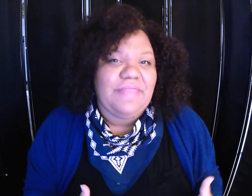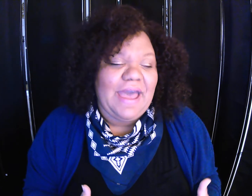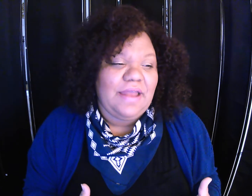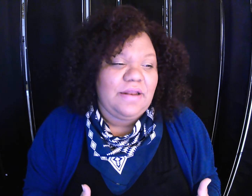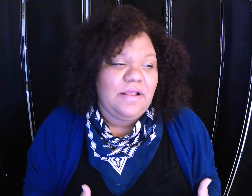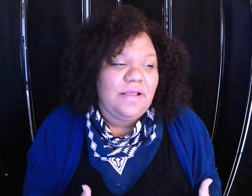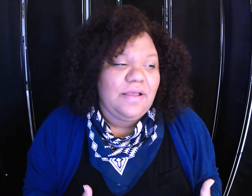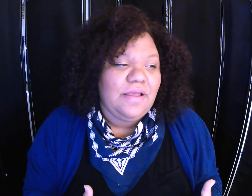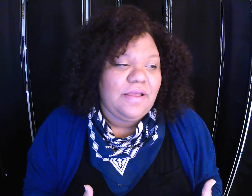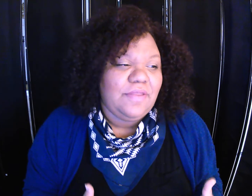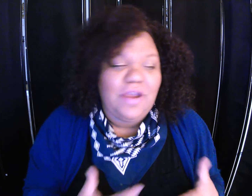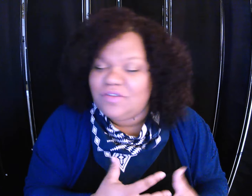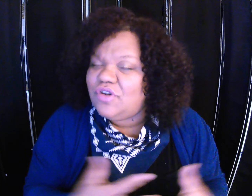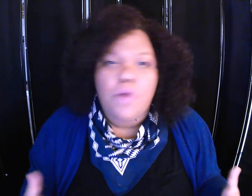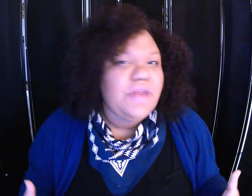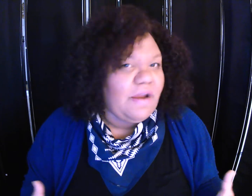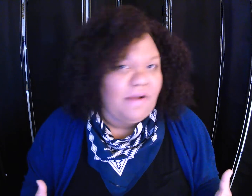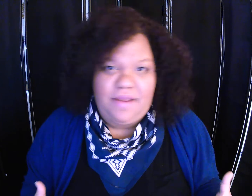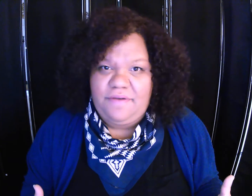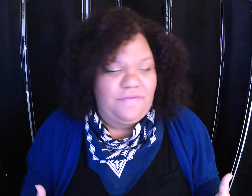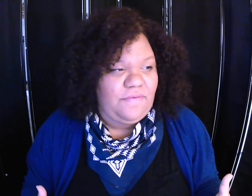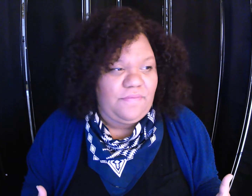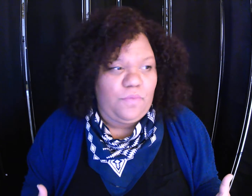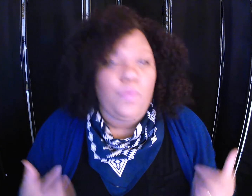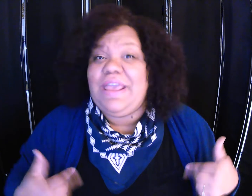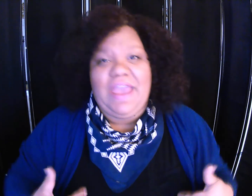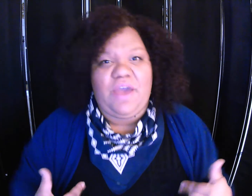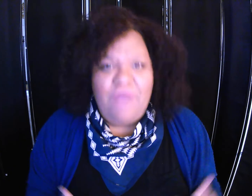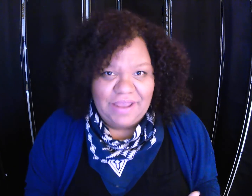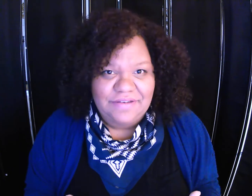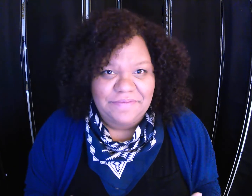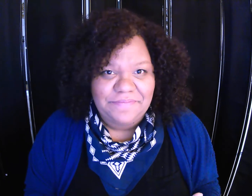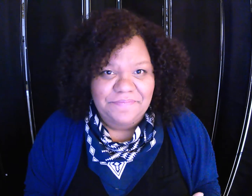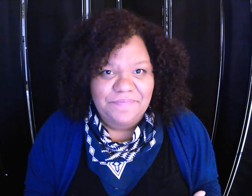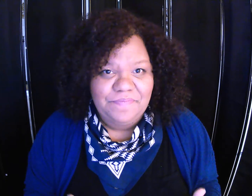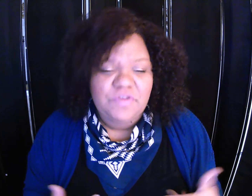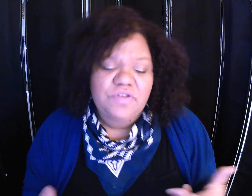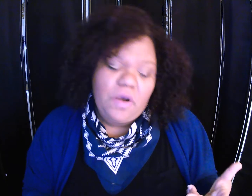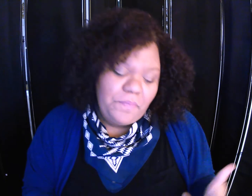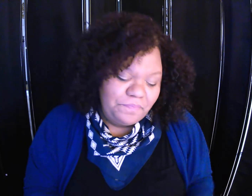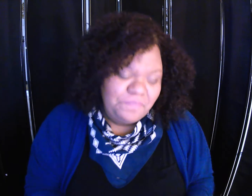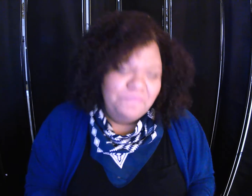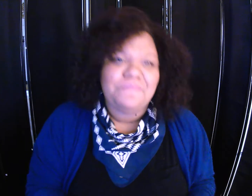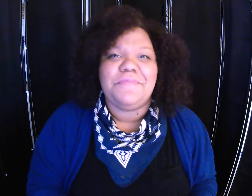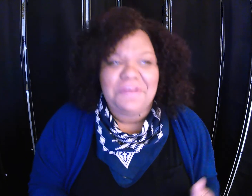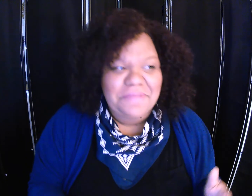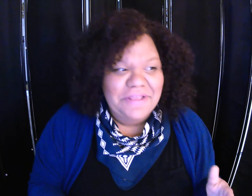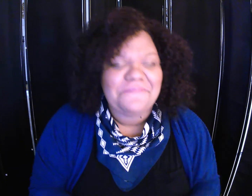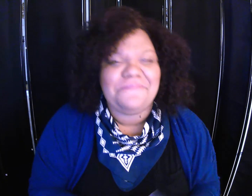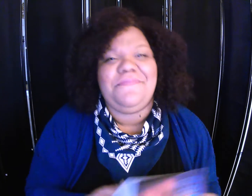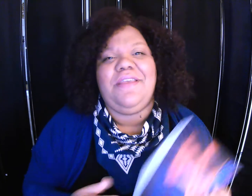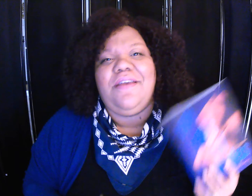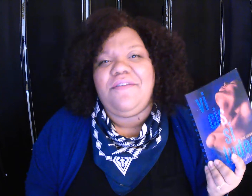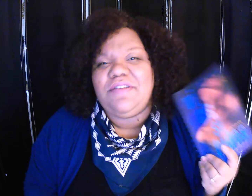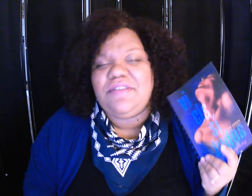that there is no narrative we can't write. So, simply,